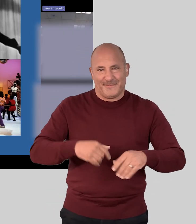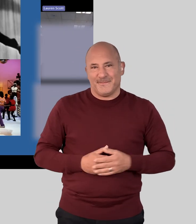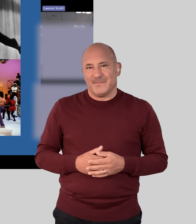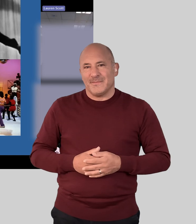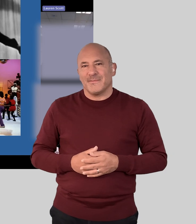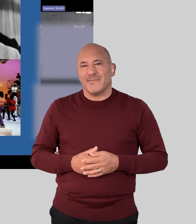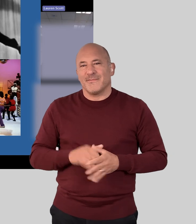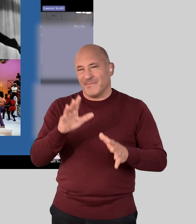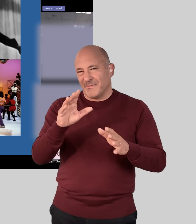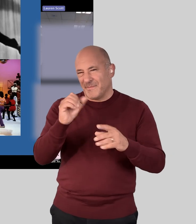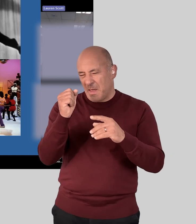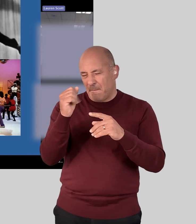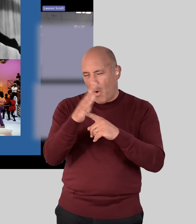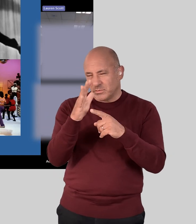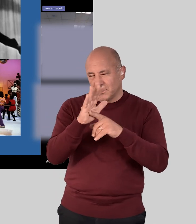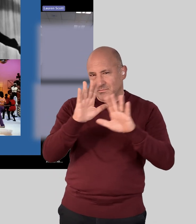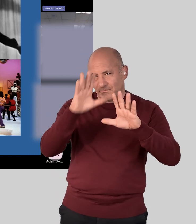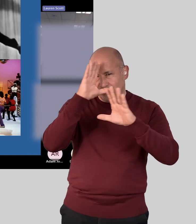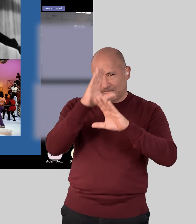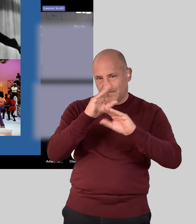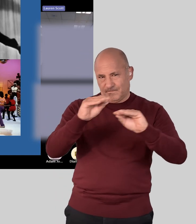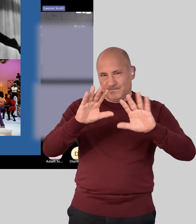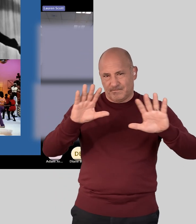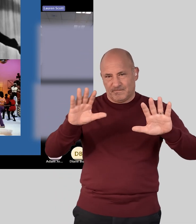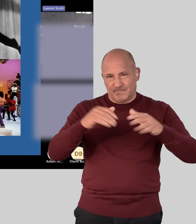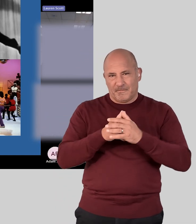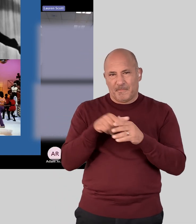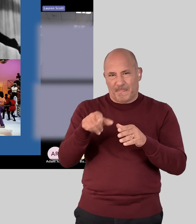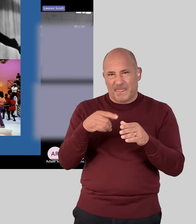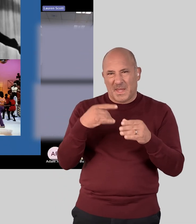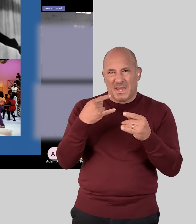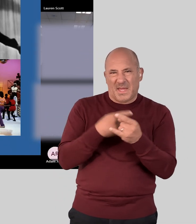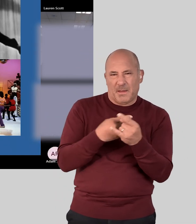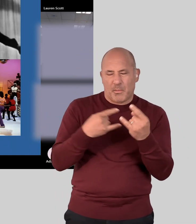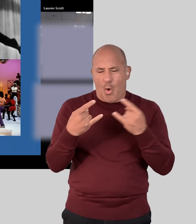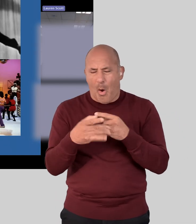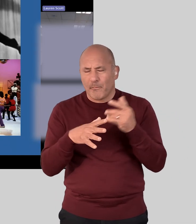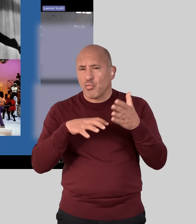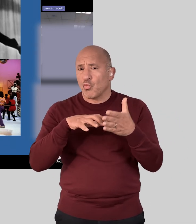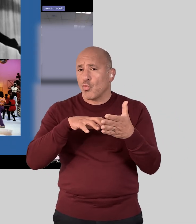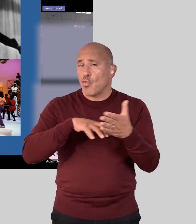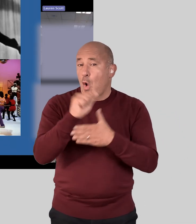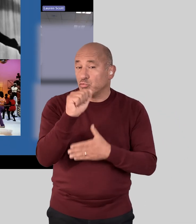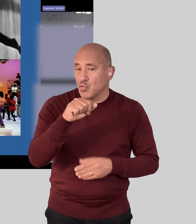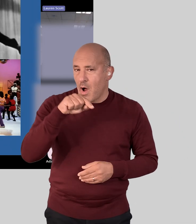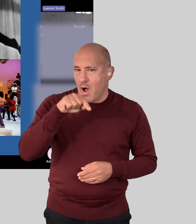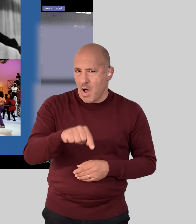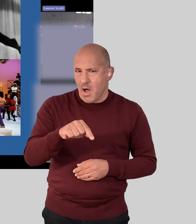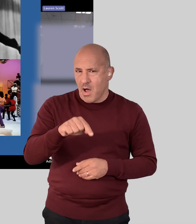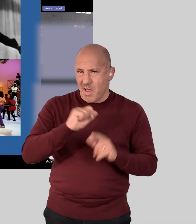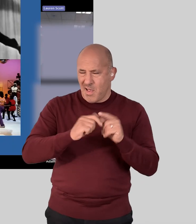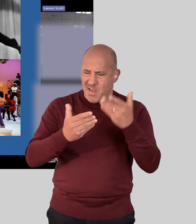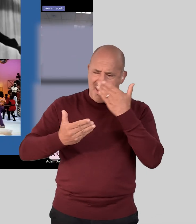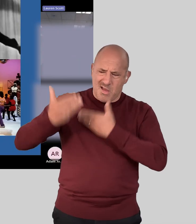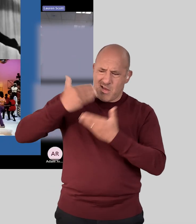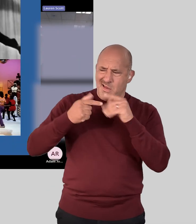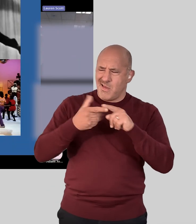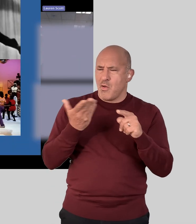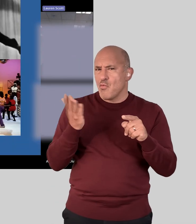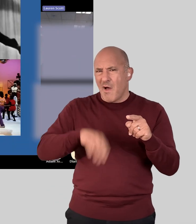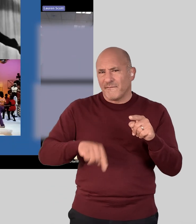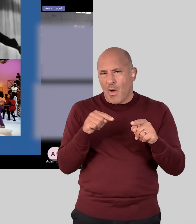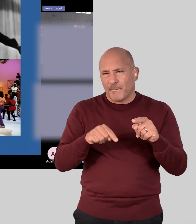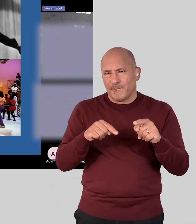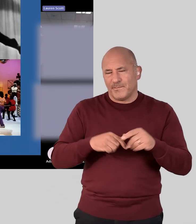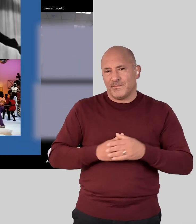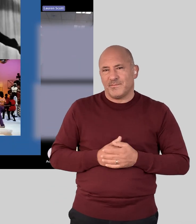emerge. And I think it's important to address that within sort of the historical context of hip